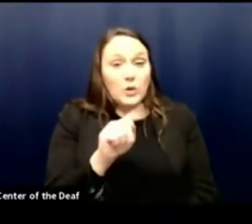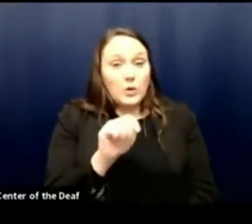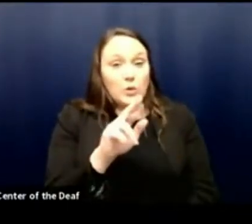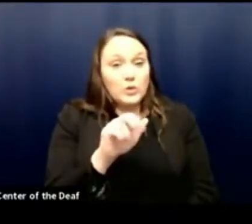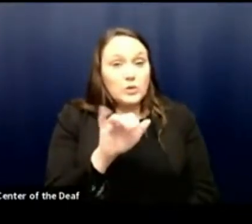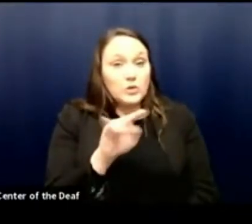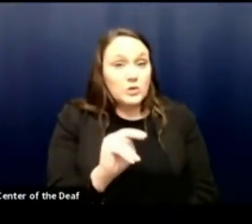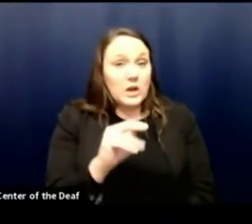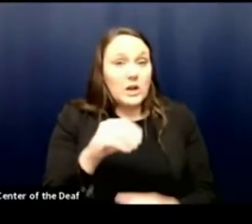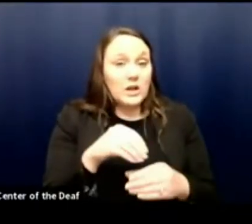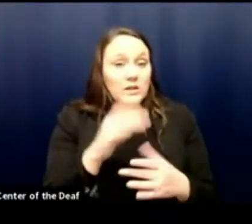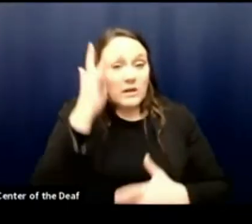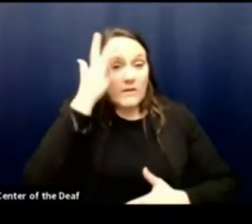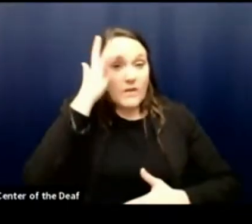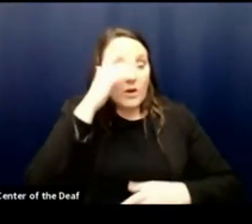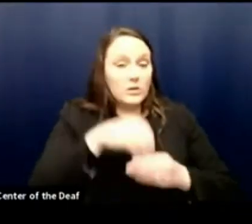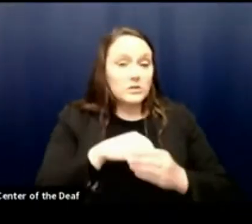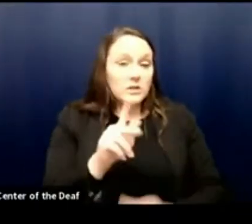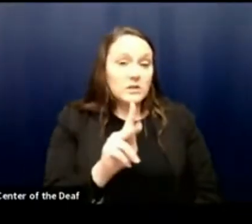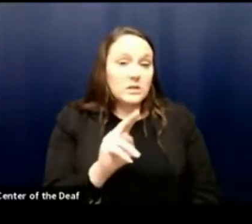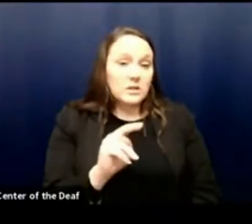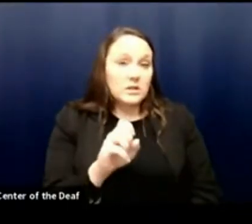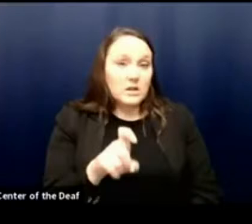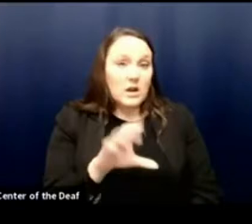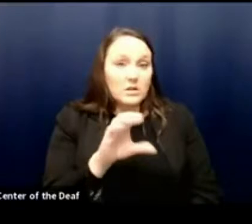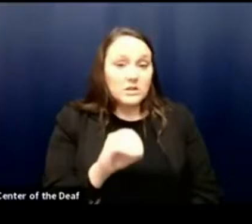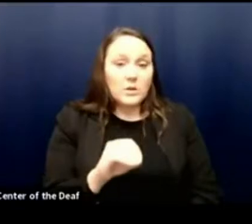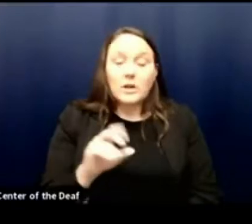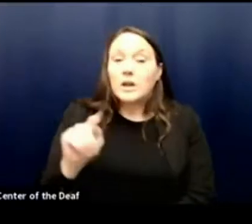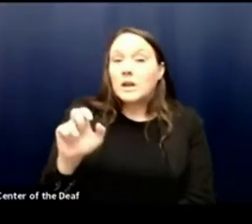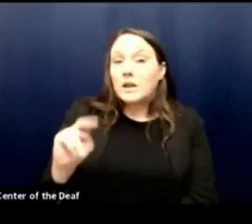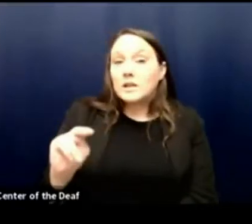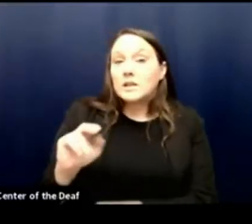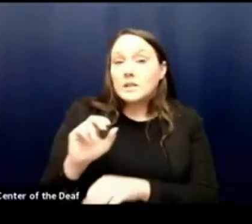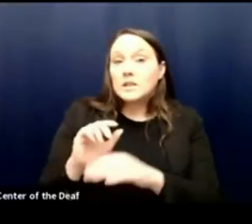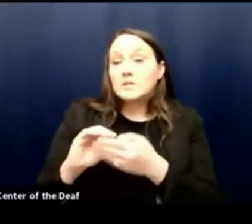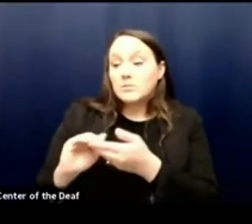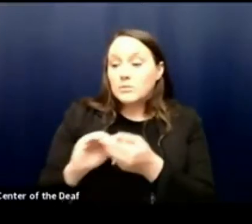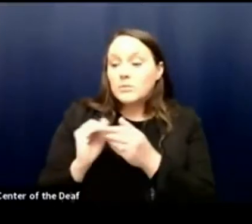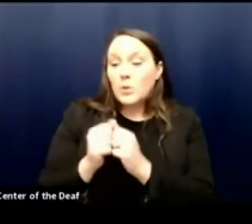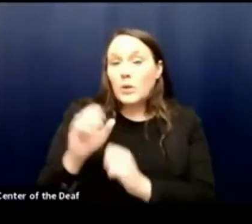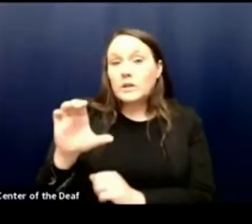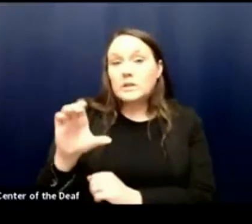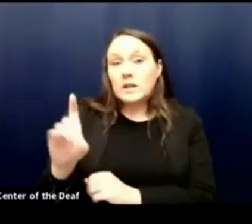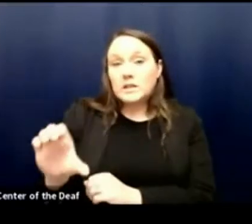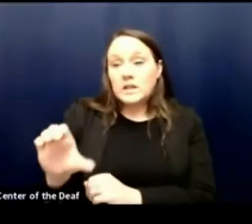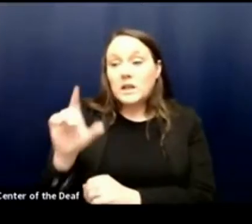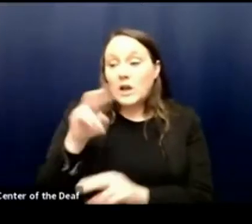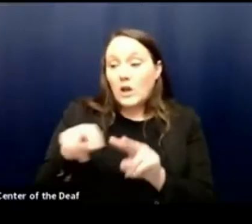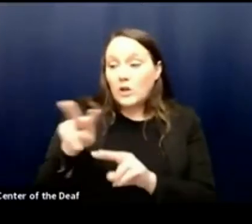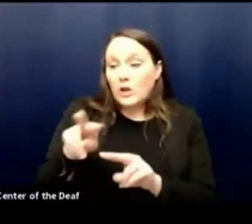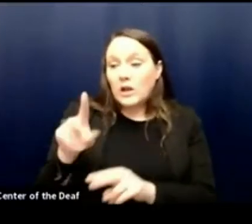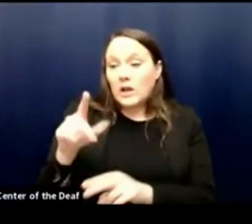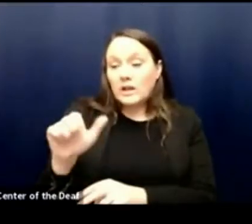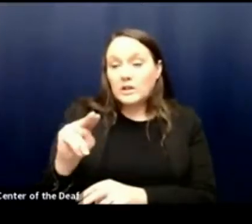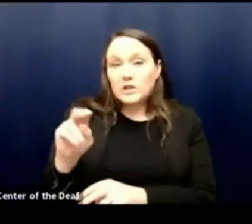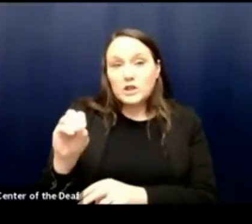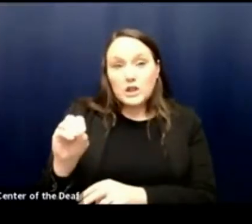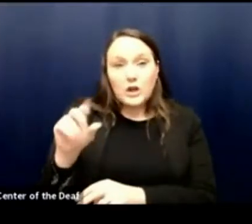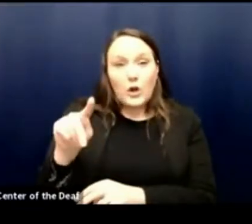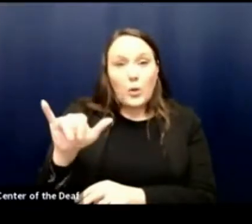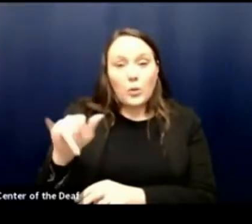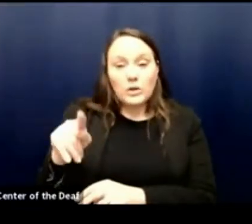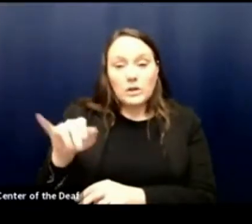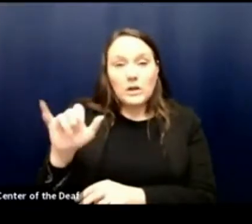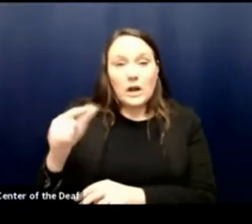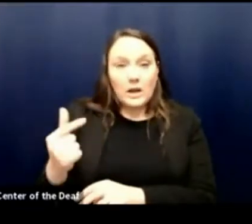County? So Tennessee is participating with the CDC on looking at the genotyping of virus. So some